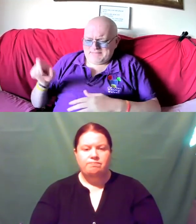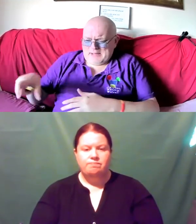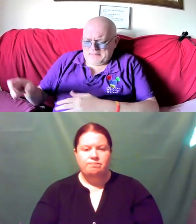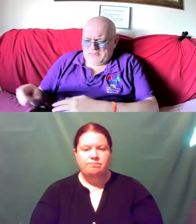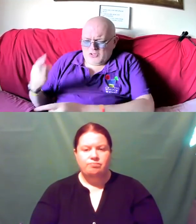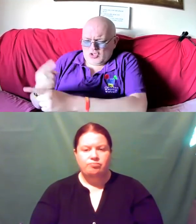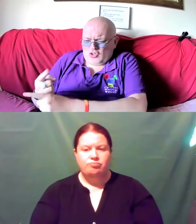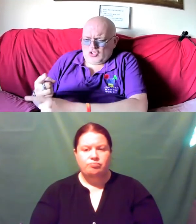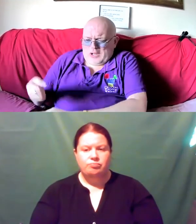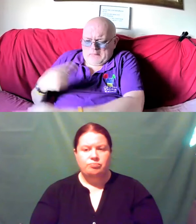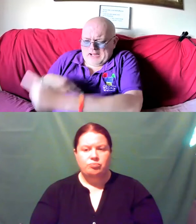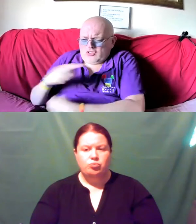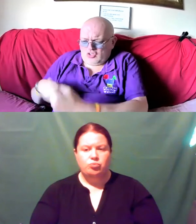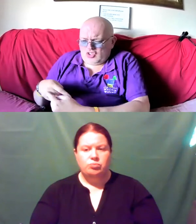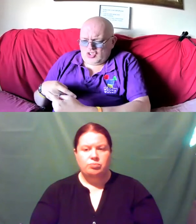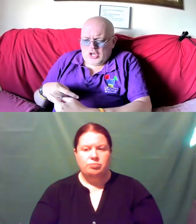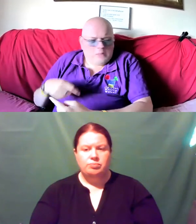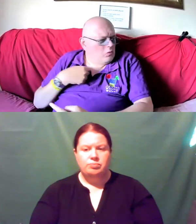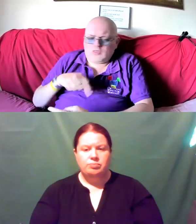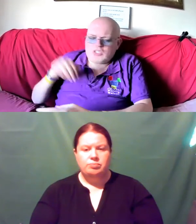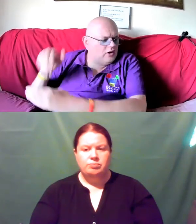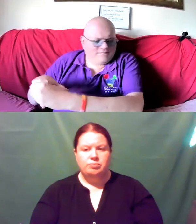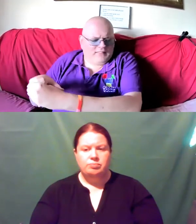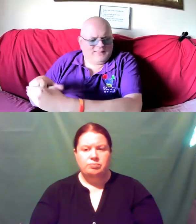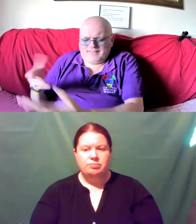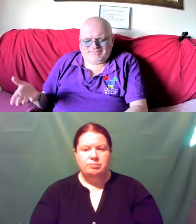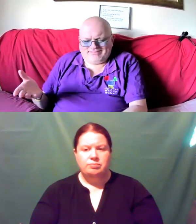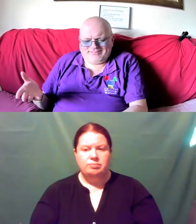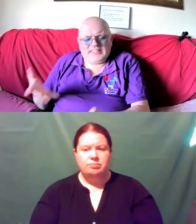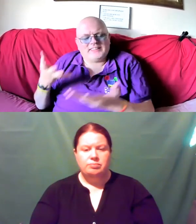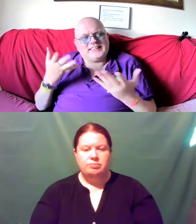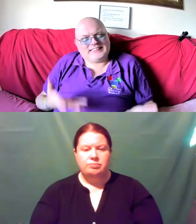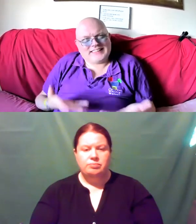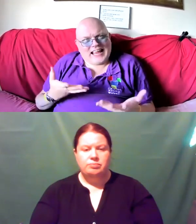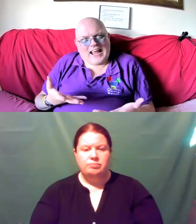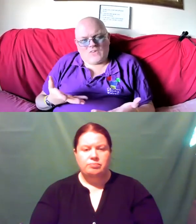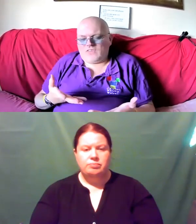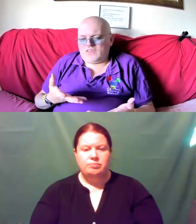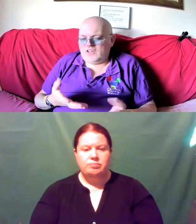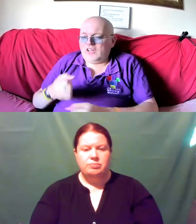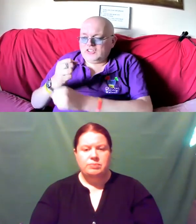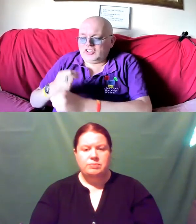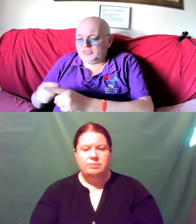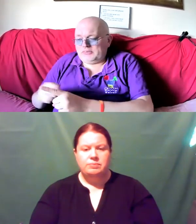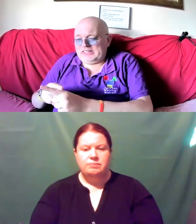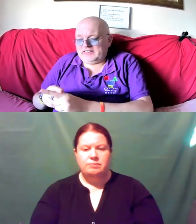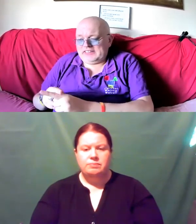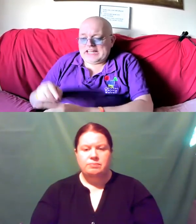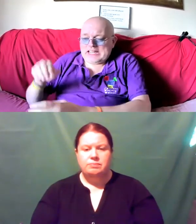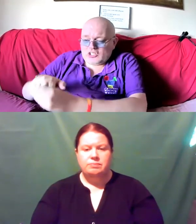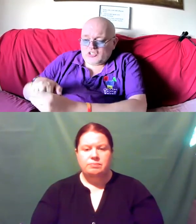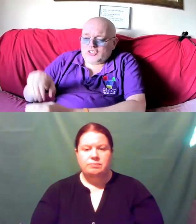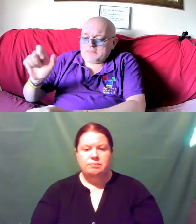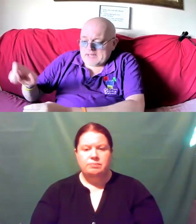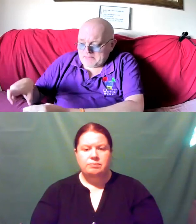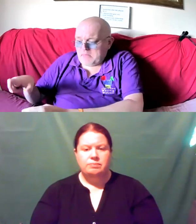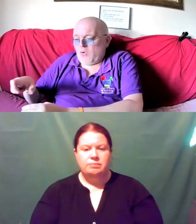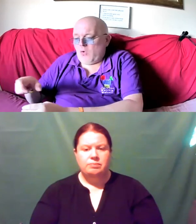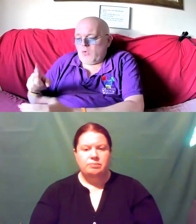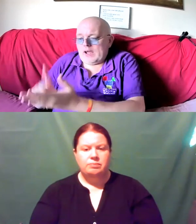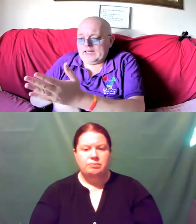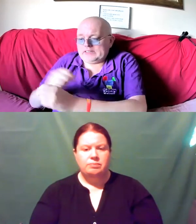making decisions about us without us. So the good thing is that the Church of England appears to be including more of us. So